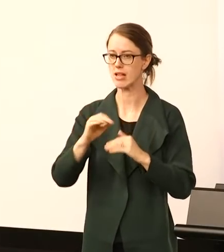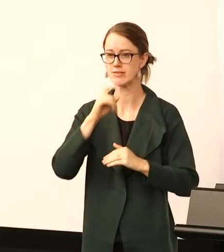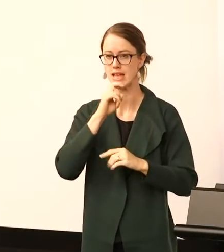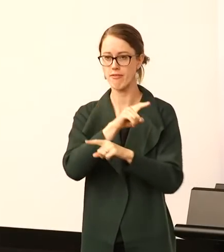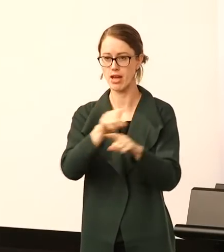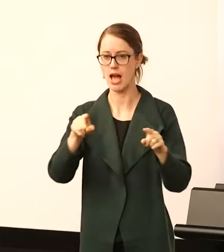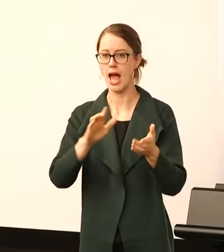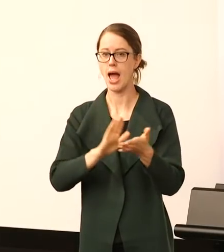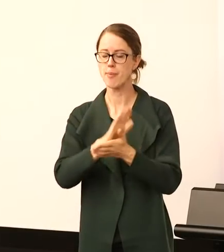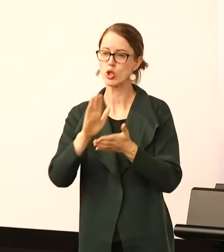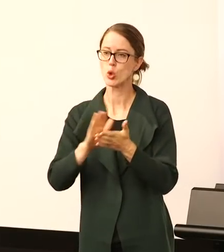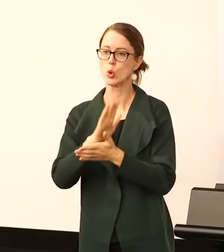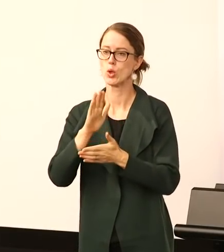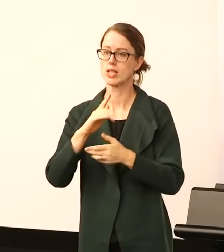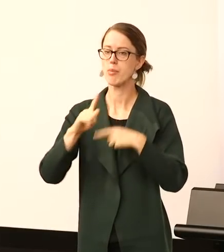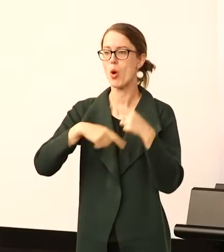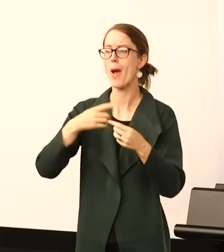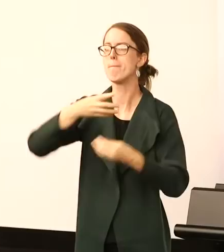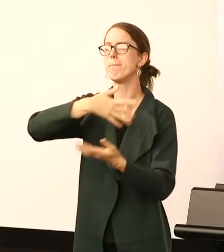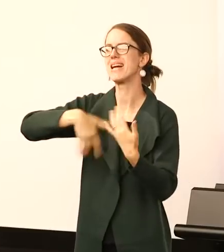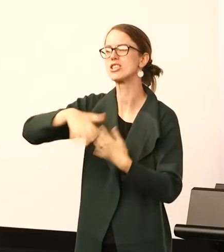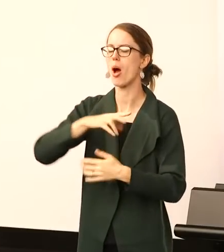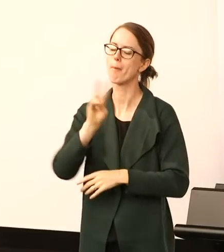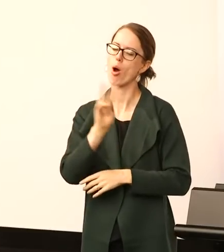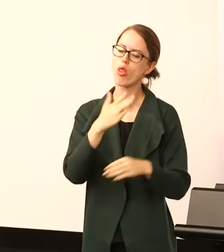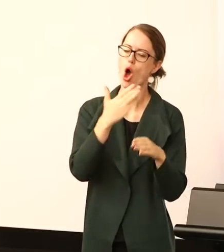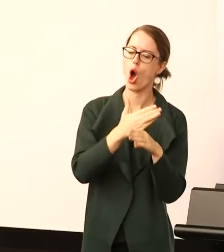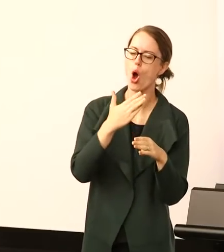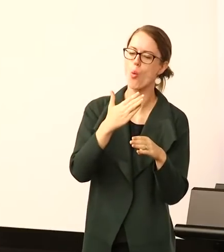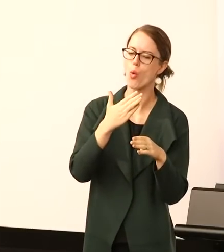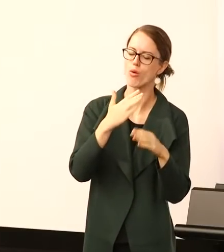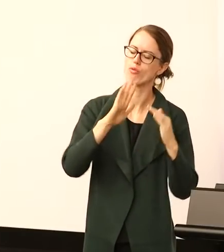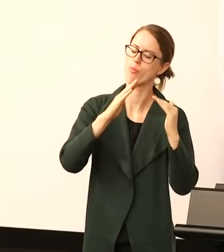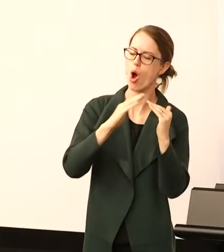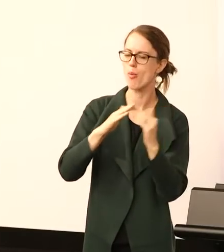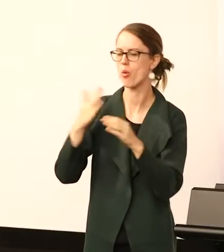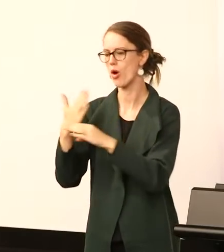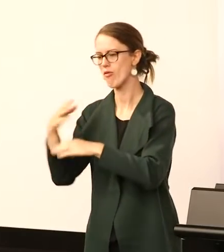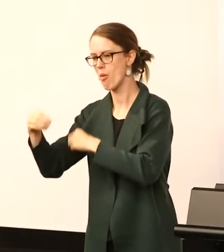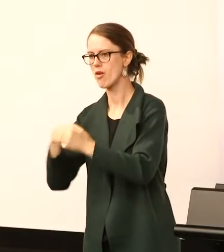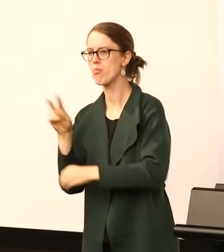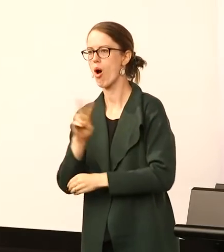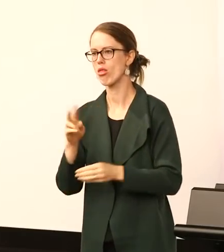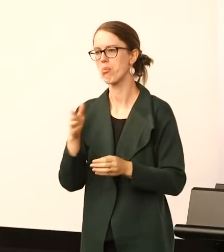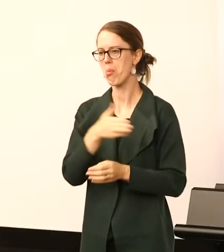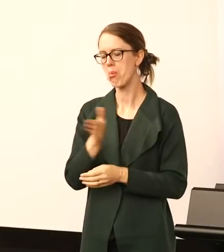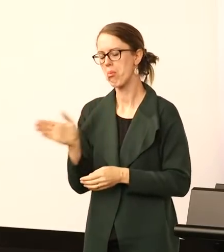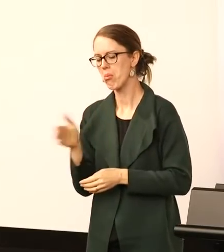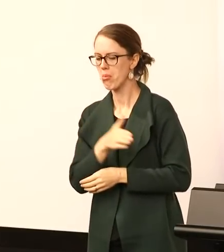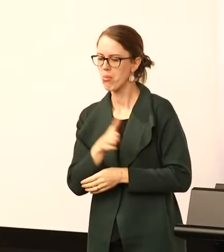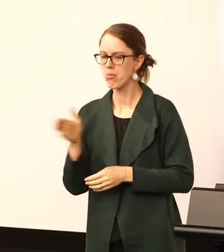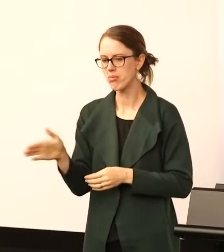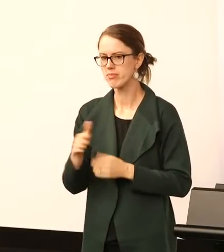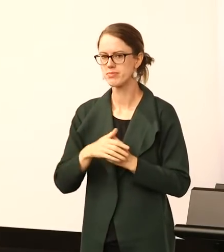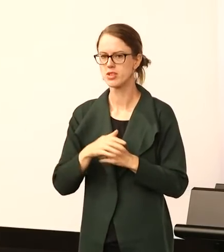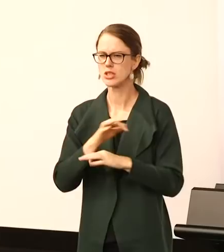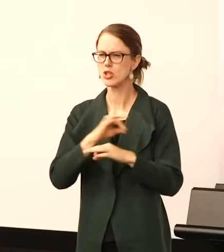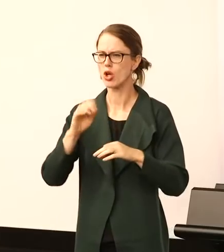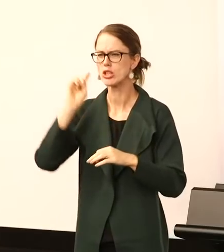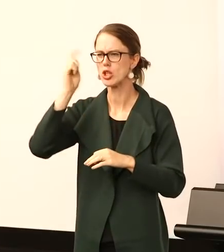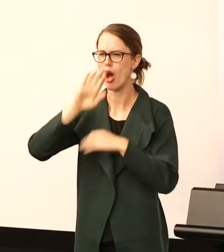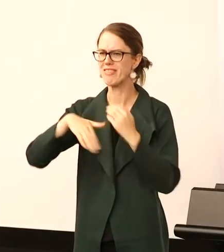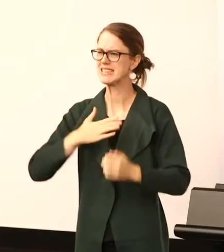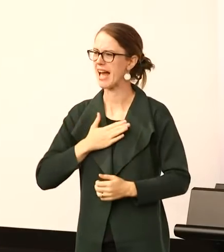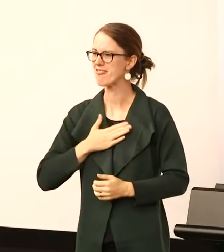happy to retain a mix of working both in the office and at home remotely. So I think, again, it's less about a concern